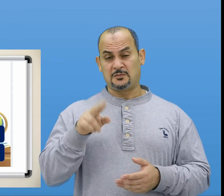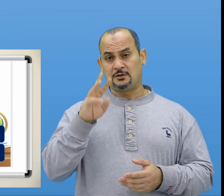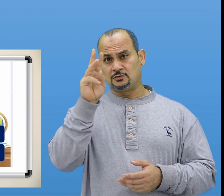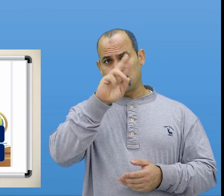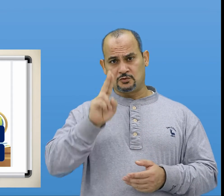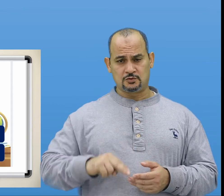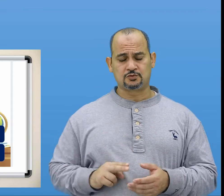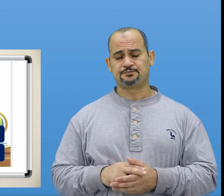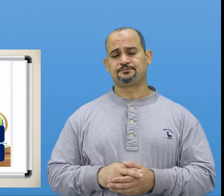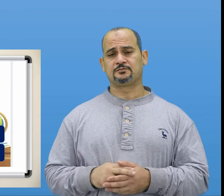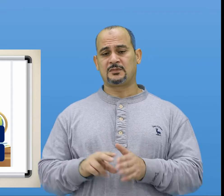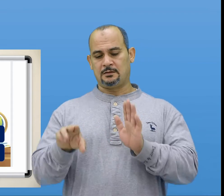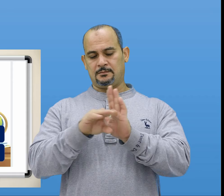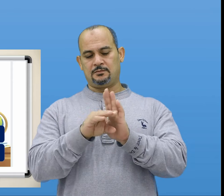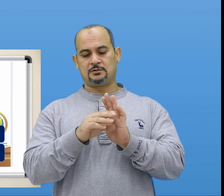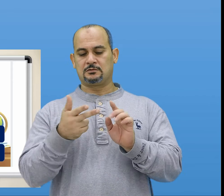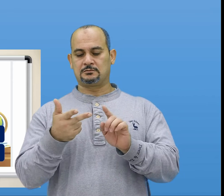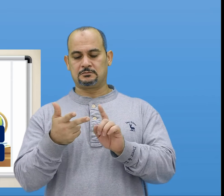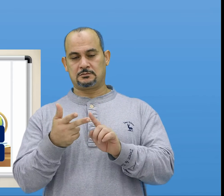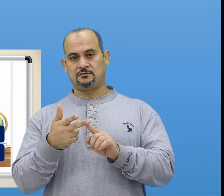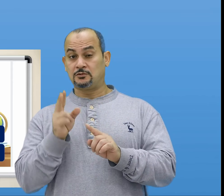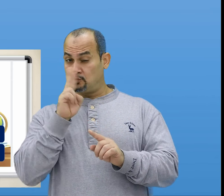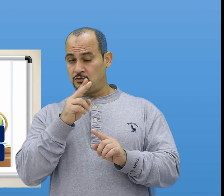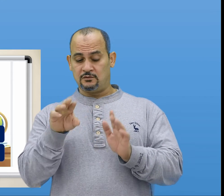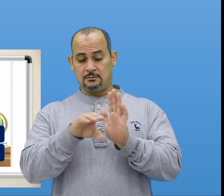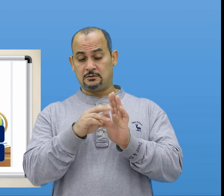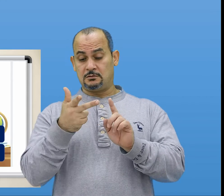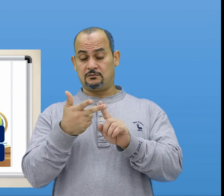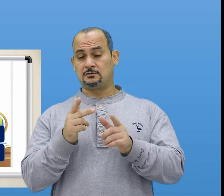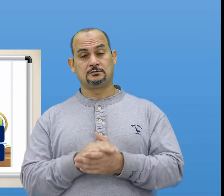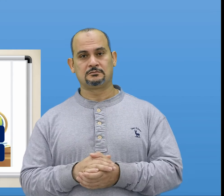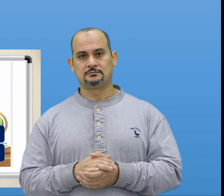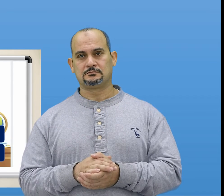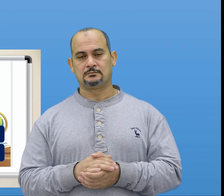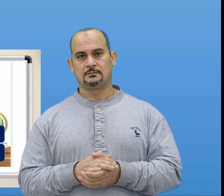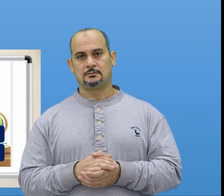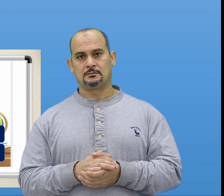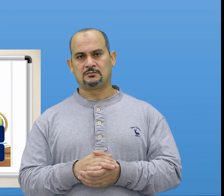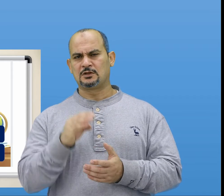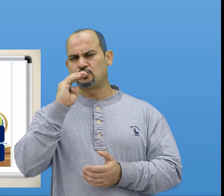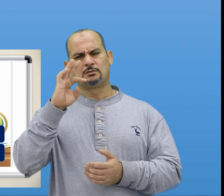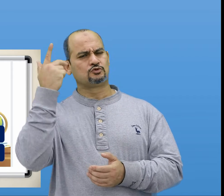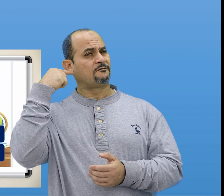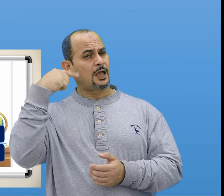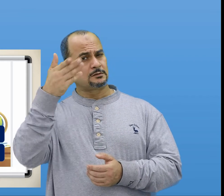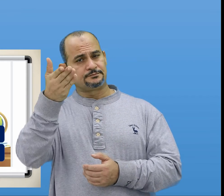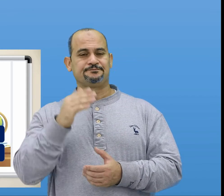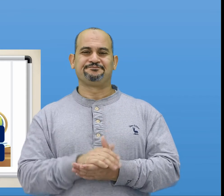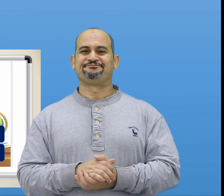a key or a handle. So it doesn't work until we wind that thing up. Okay? So you turn the key